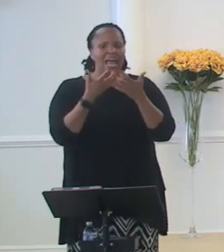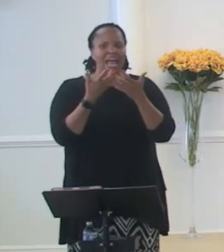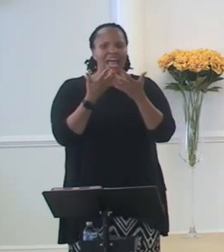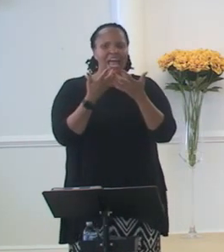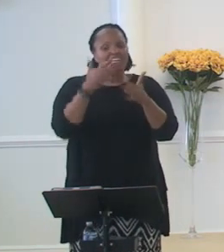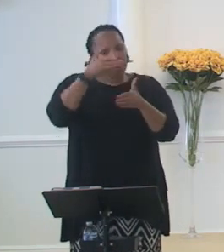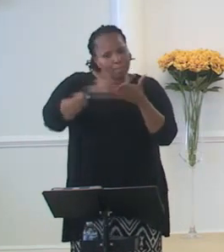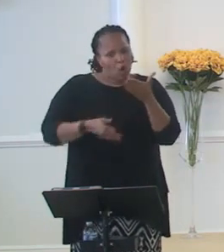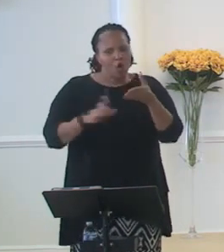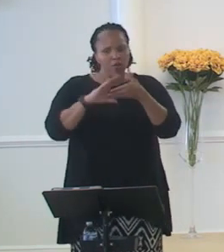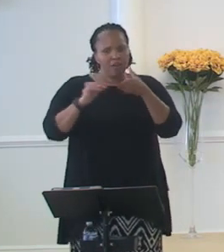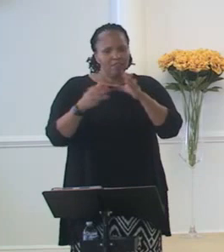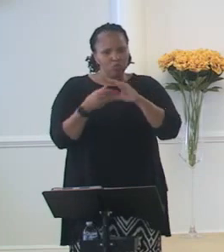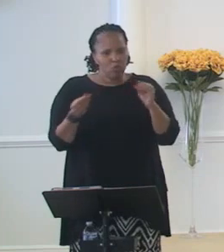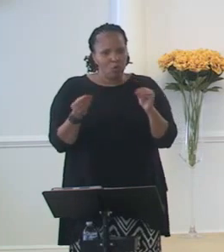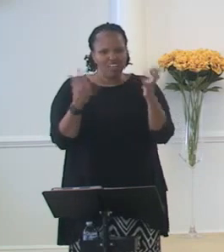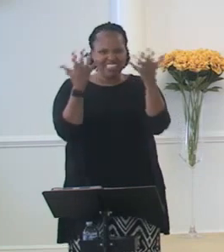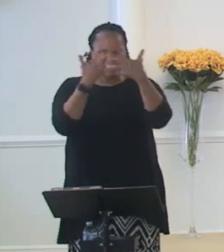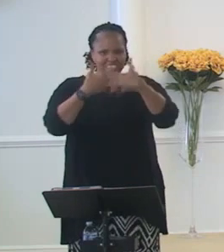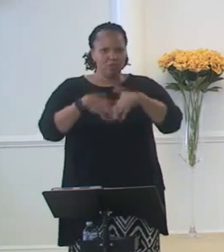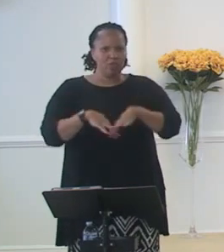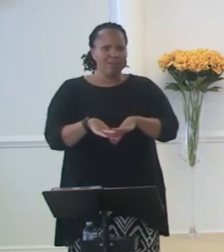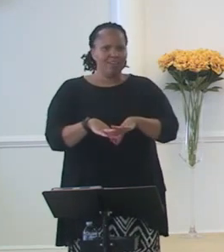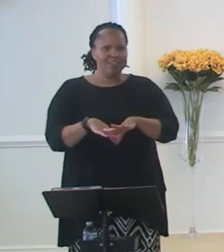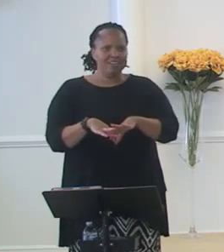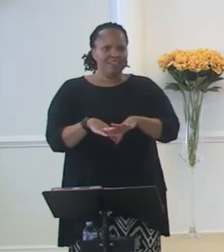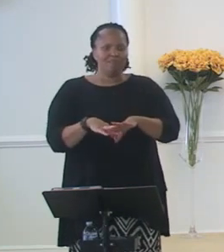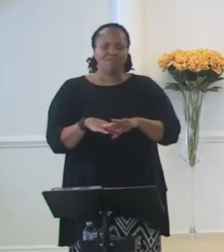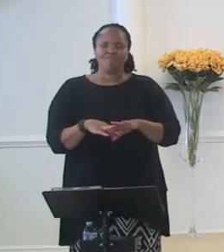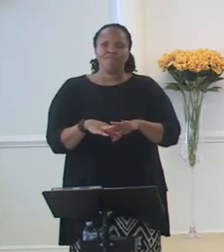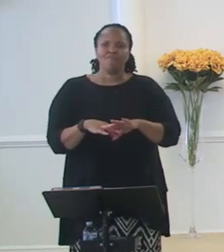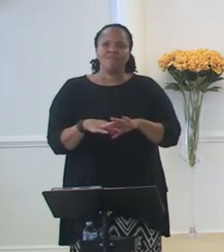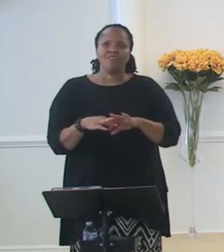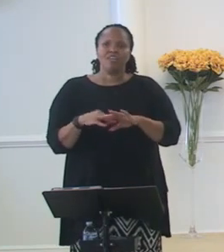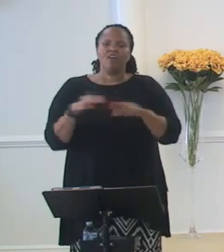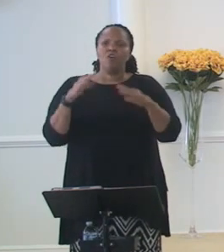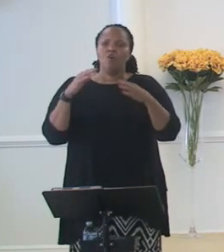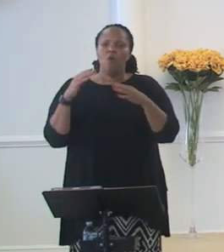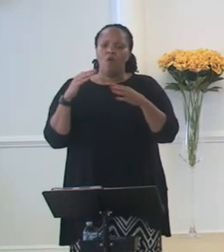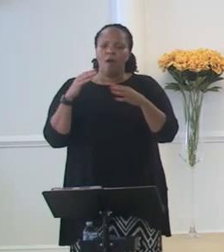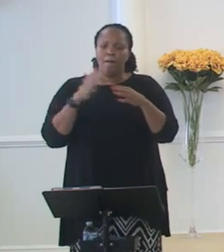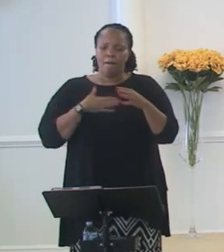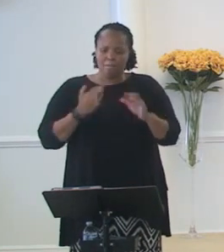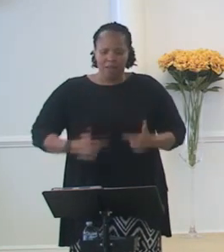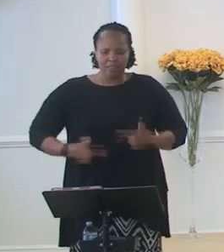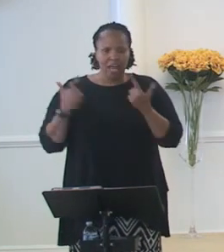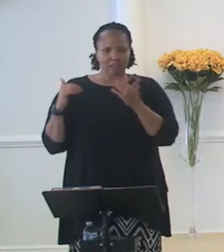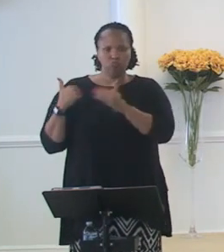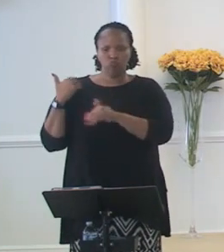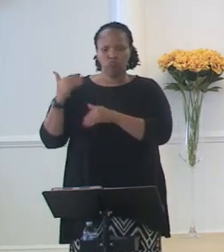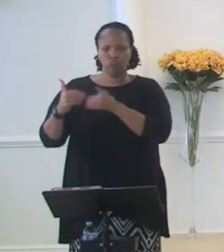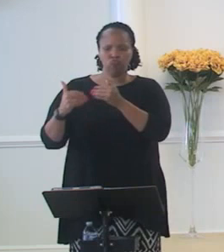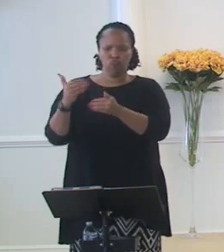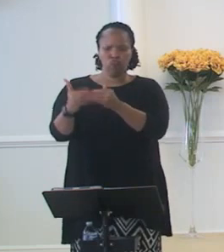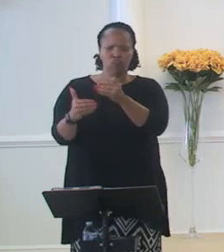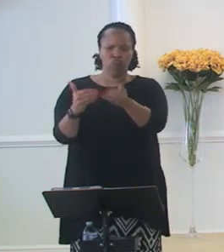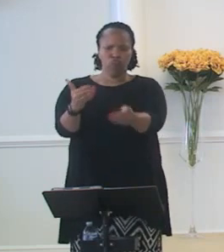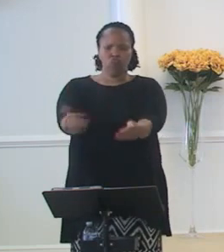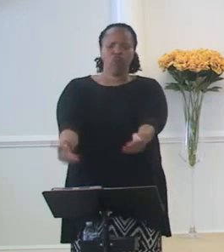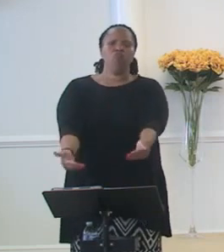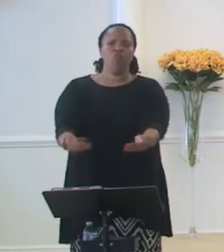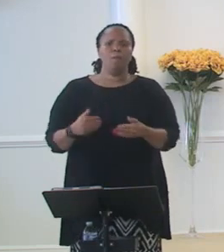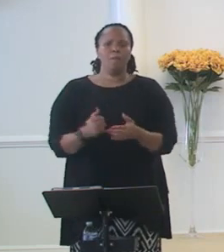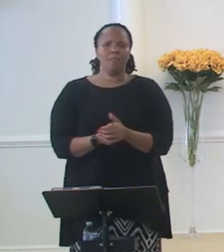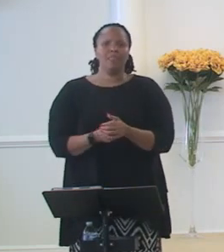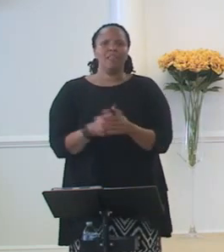So the narrative of my life, or the storyline, or the chronicle of my life, is what shapes or forms